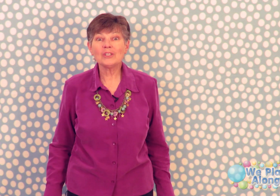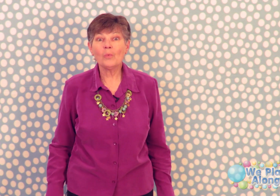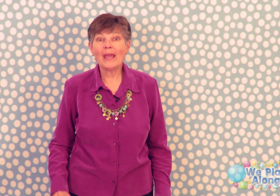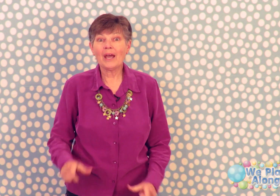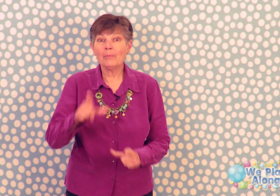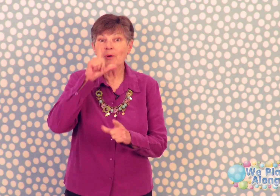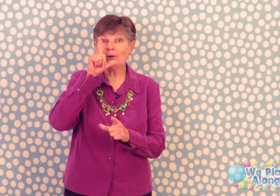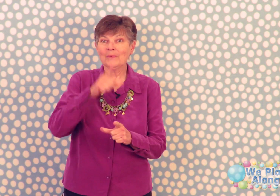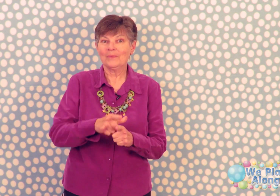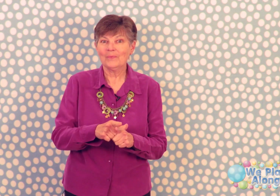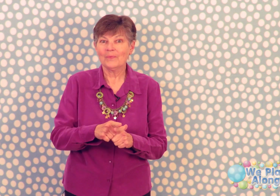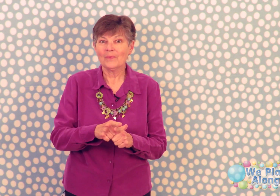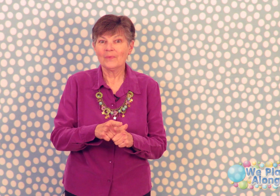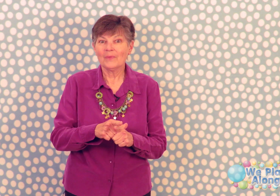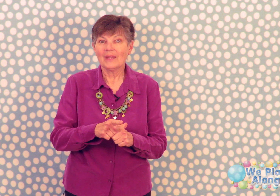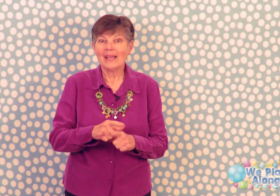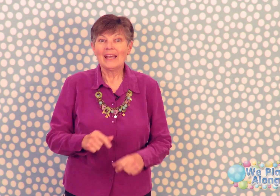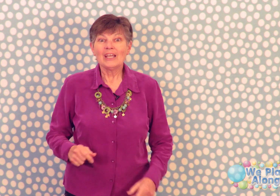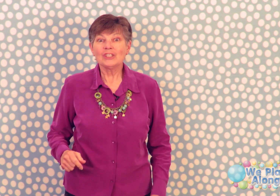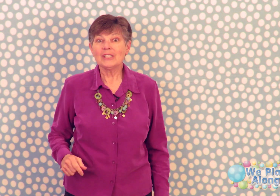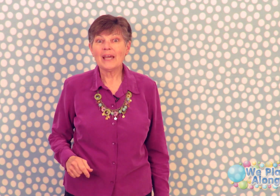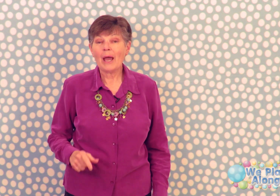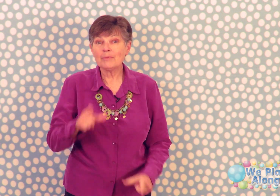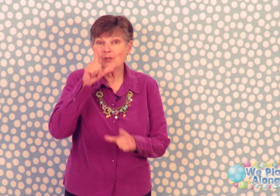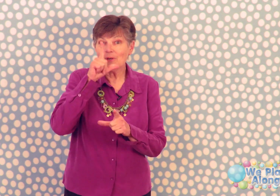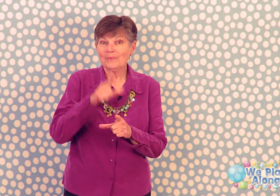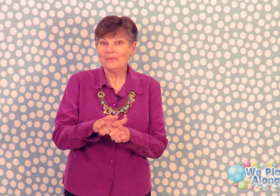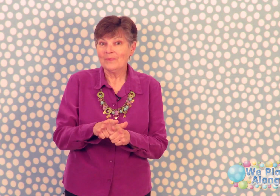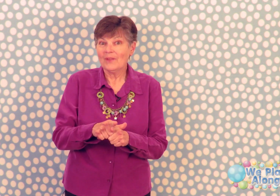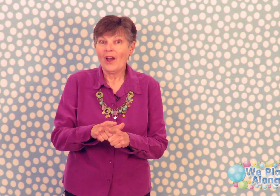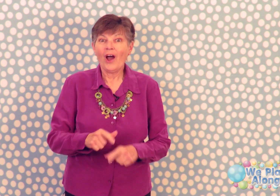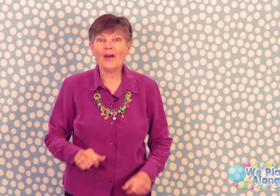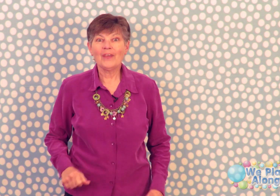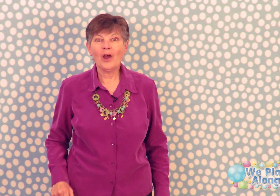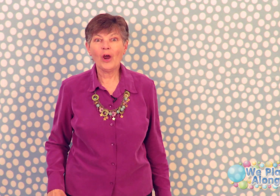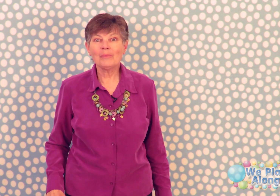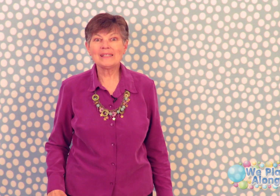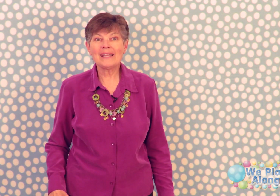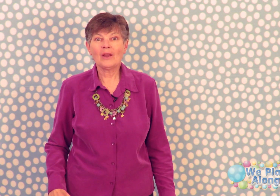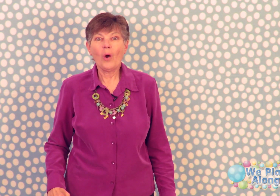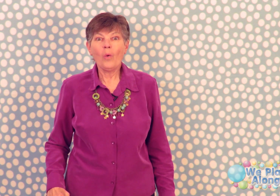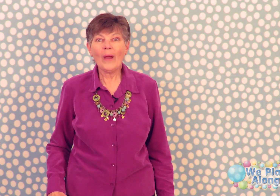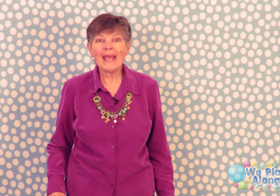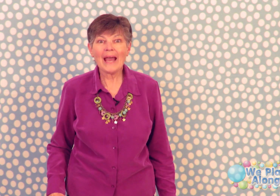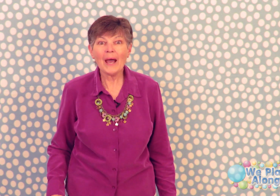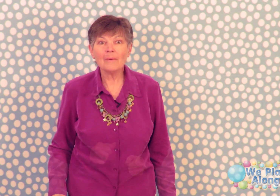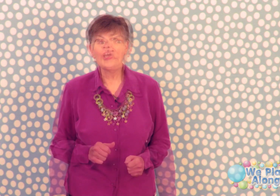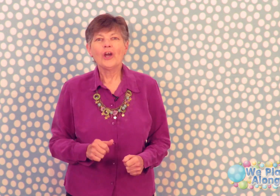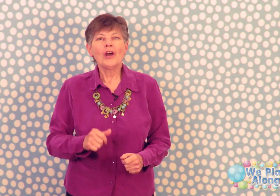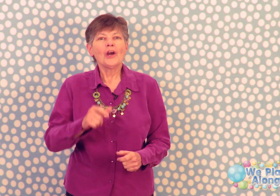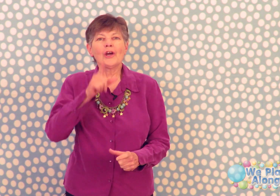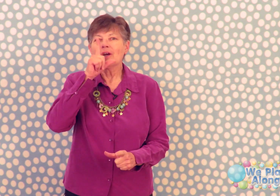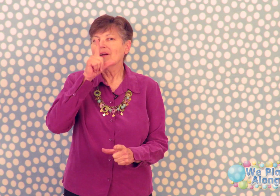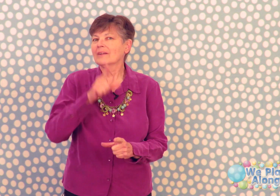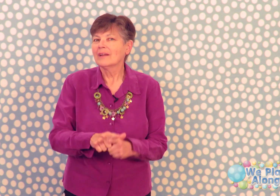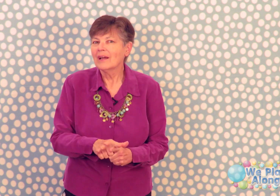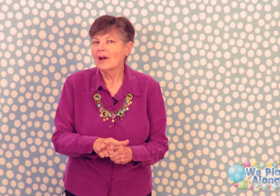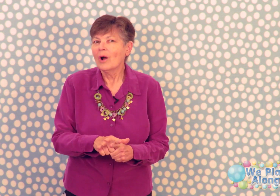to wake up her. She tapped her on the arm and said, "Wake up." Her